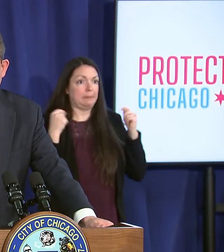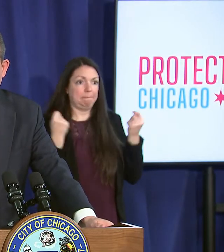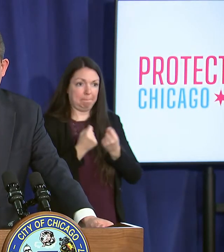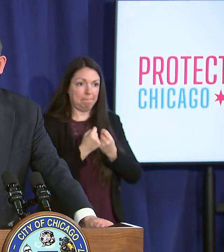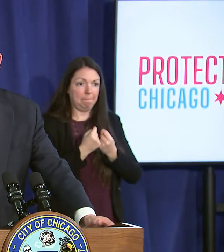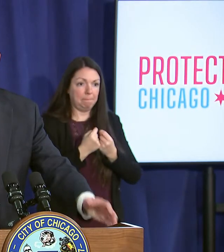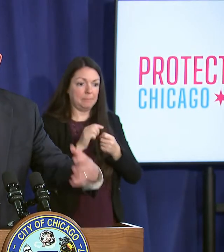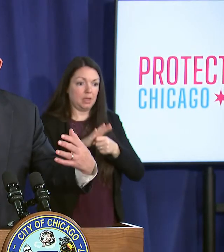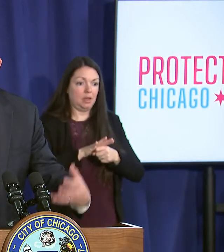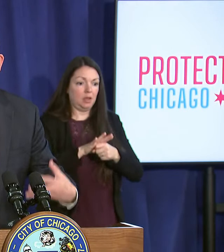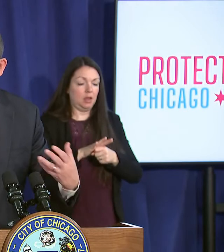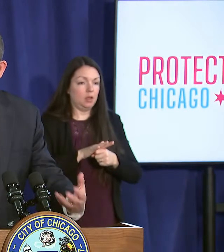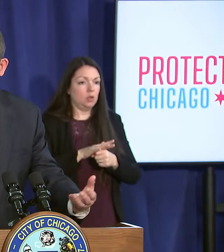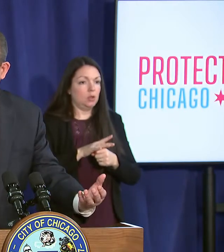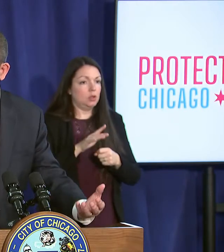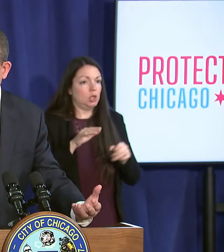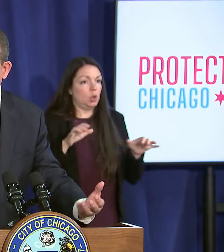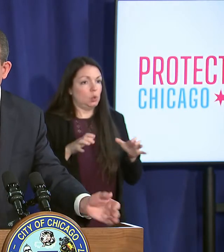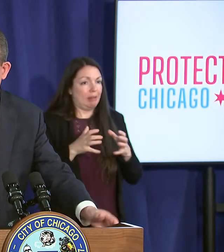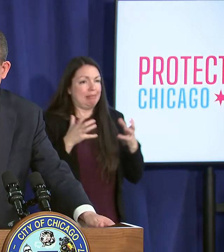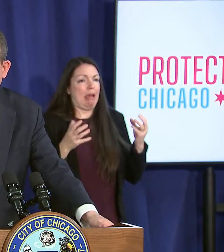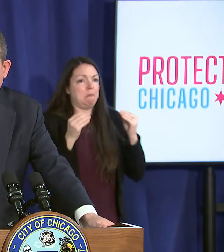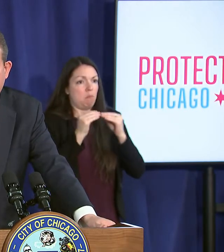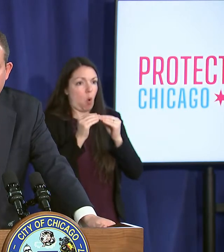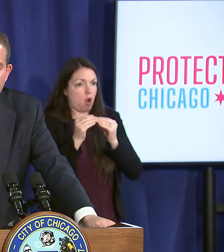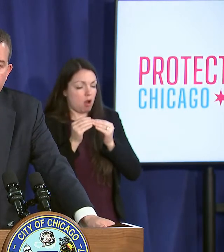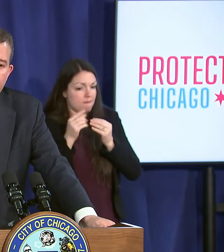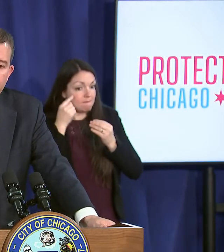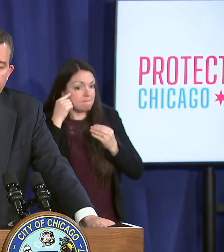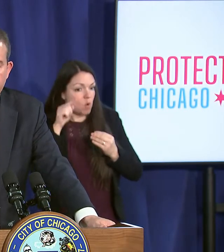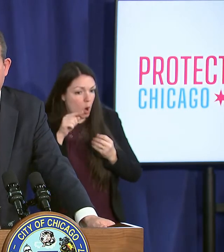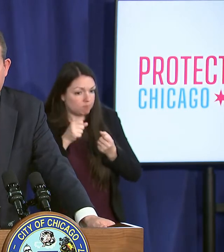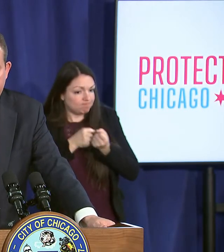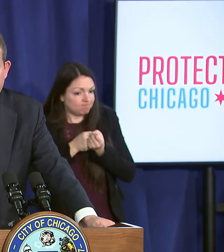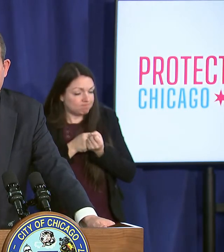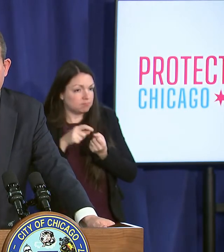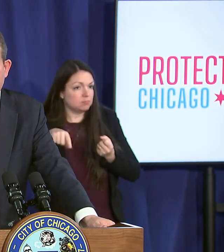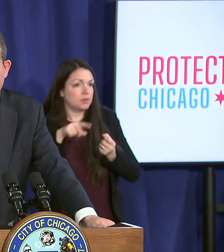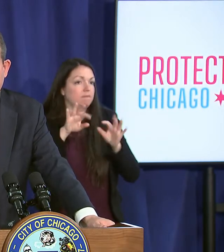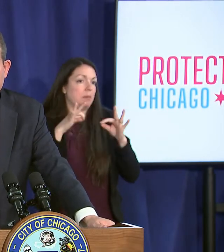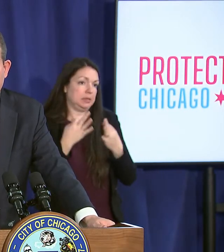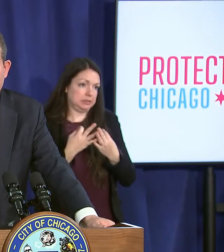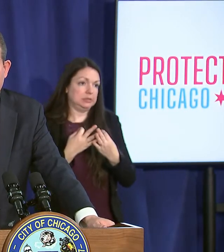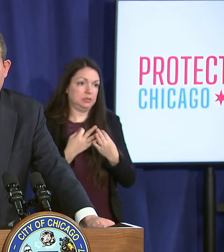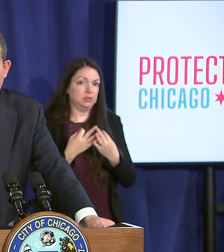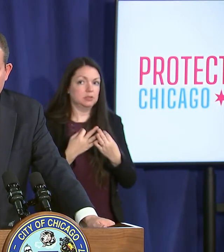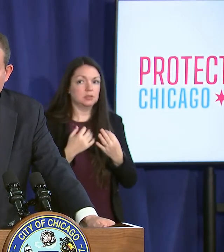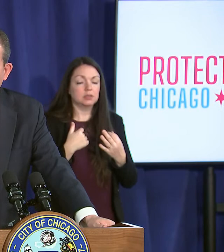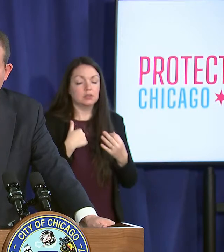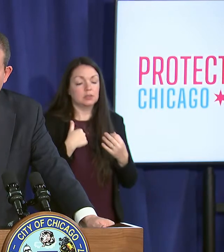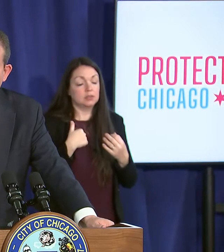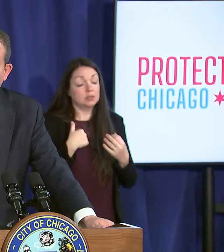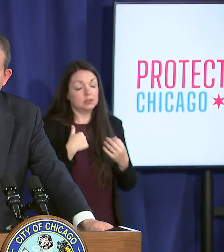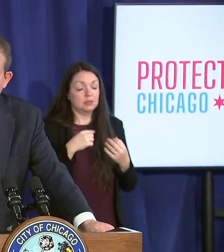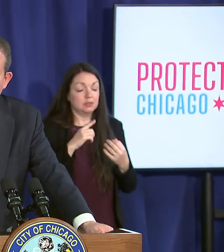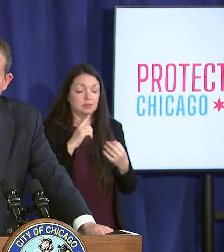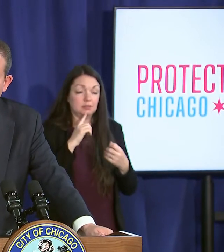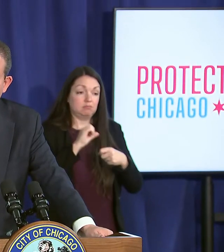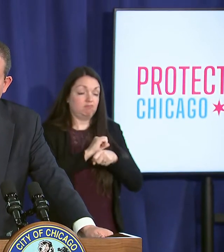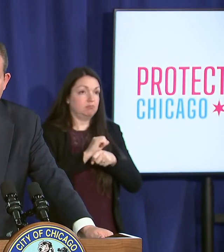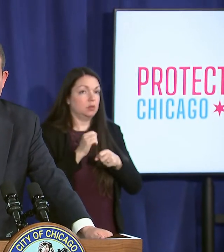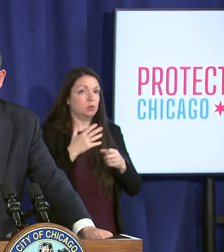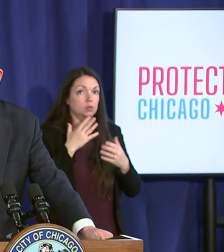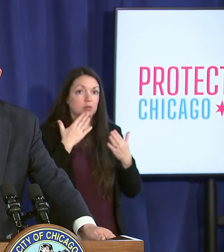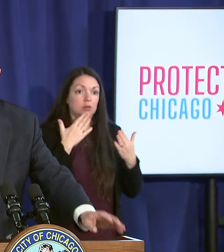is we're having to do a lot more for our families. And really, I can't be, I'm just so grateful for the